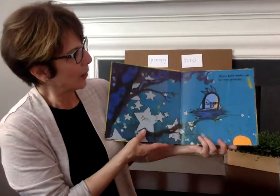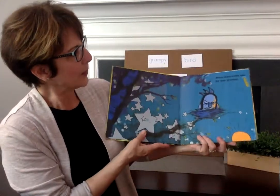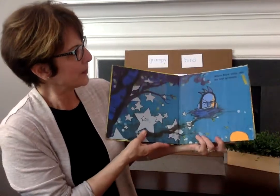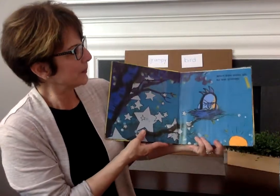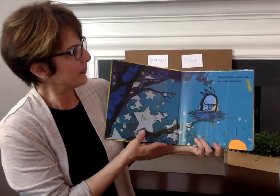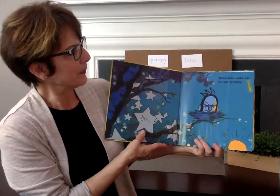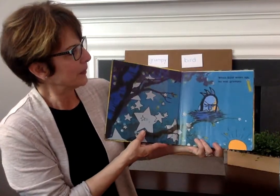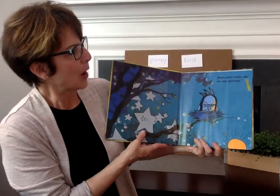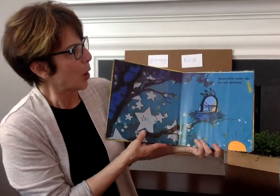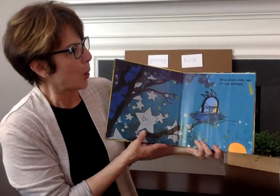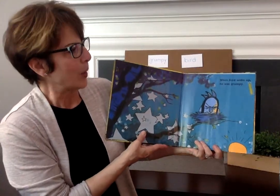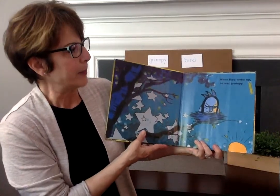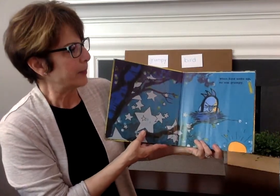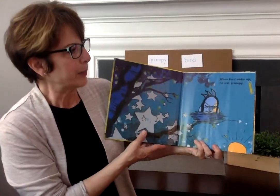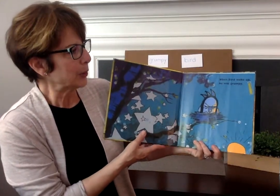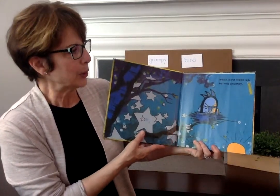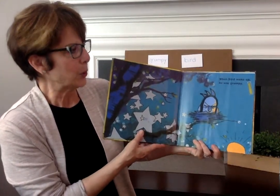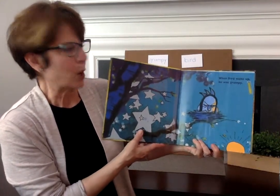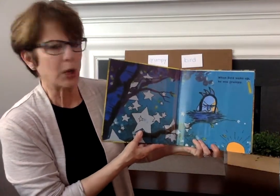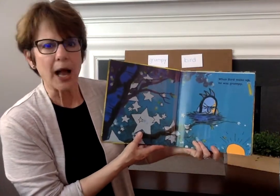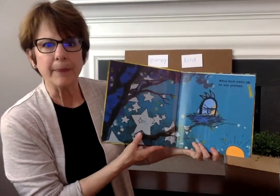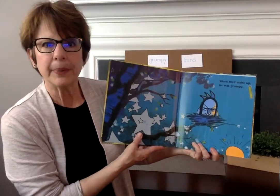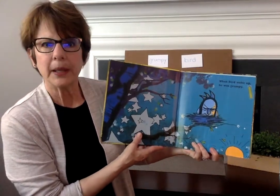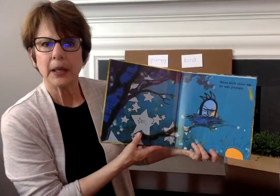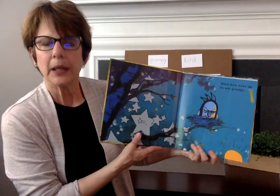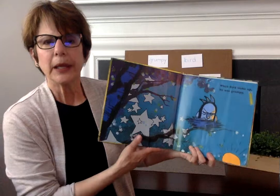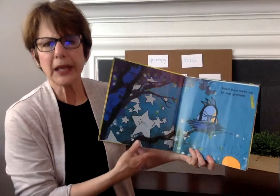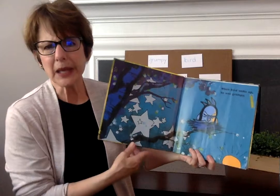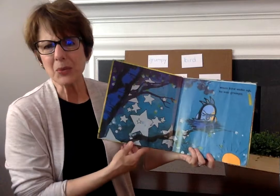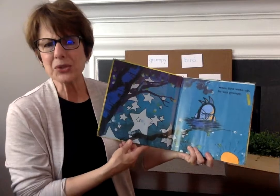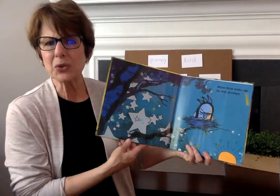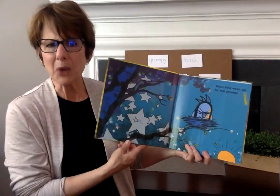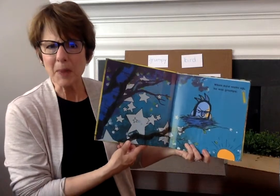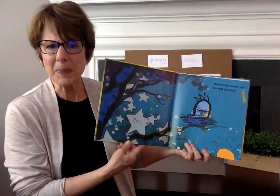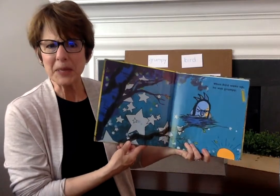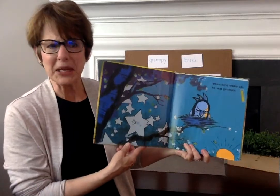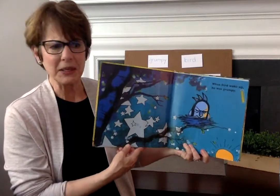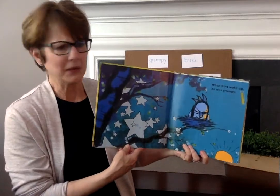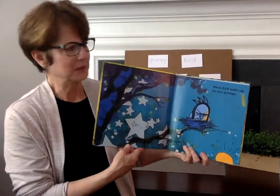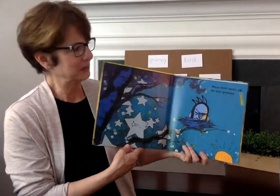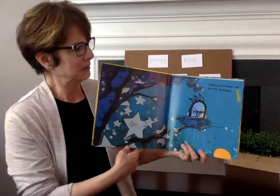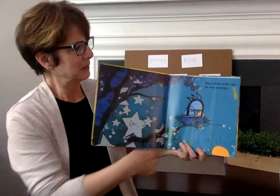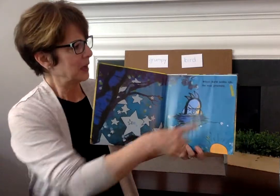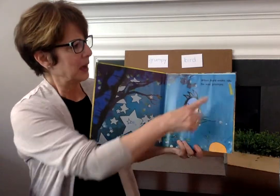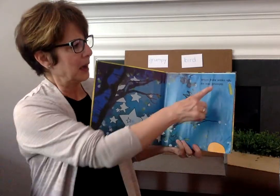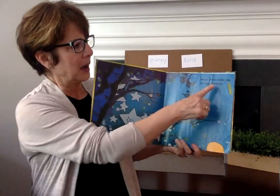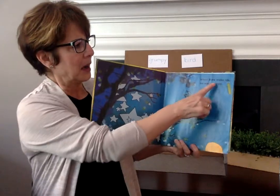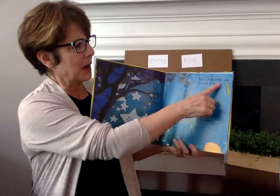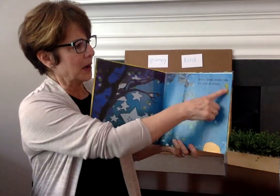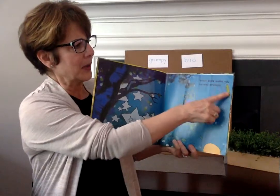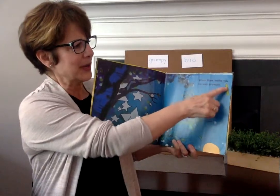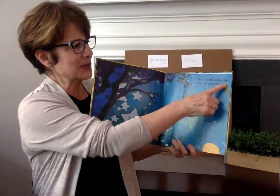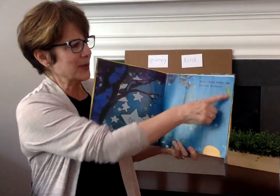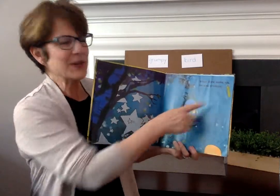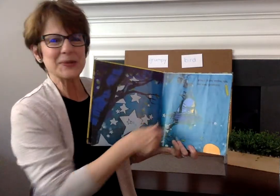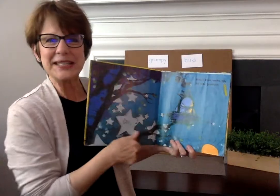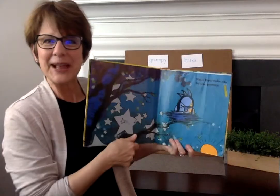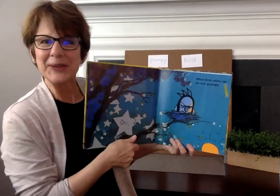Oh, when Bird woke up, he was grumpy. Uh-oh, here's one of those yellow